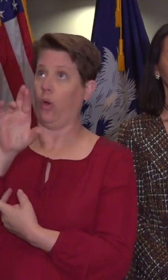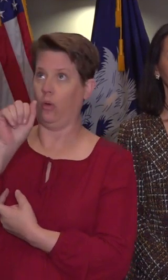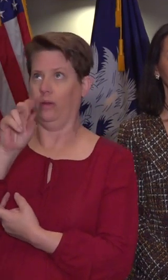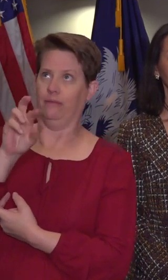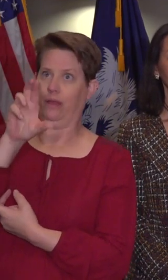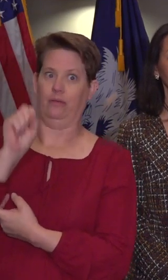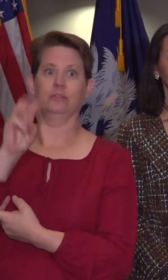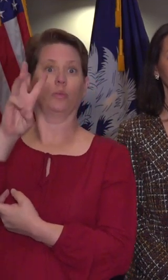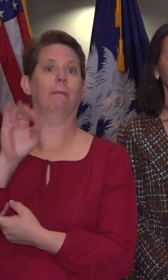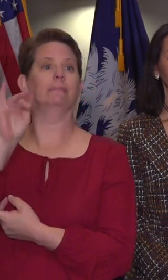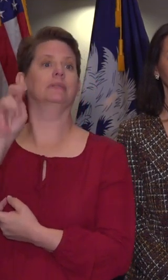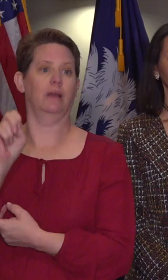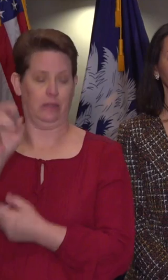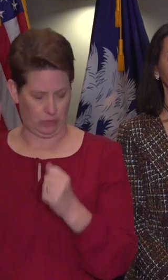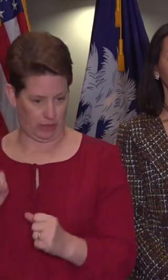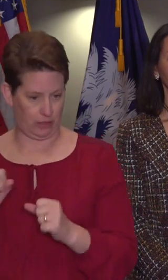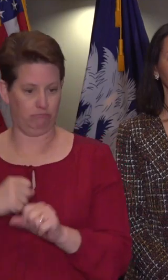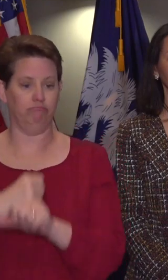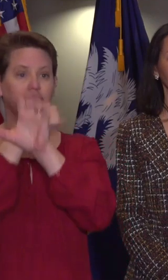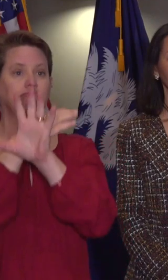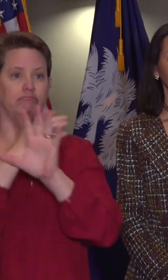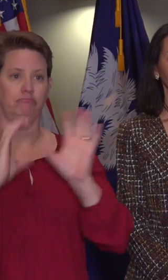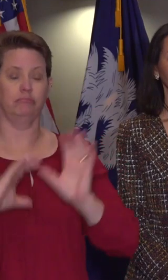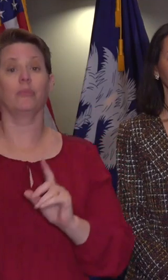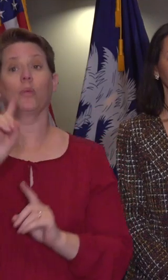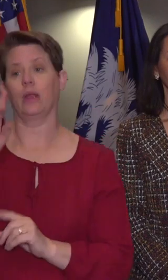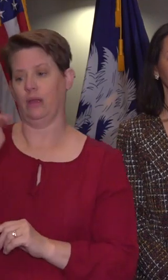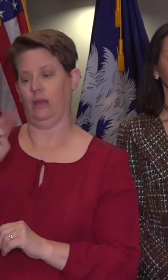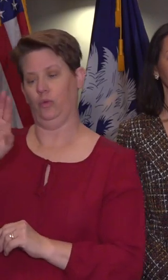coronavirus website. And that is found at